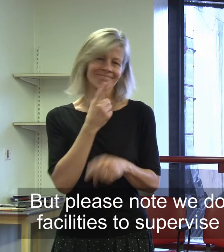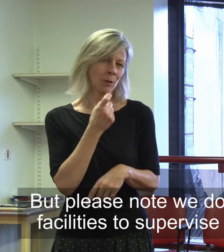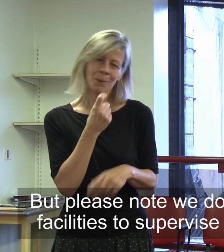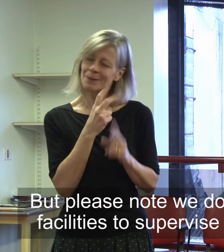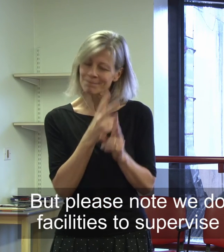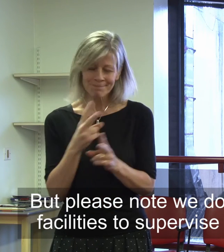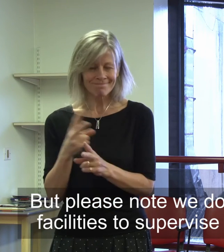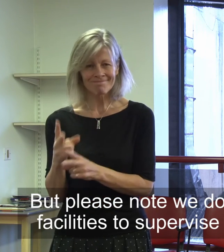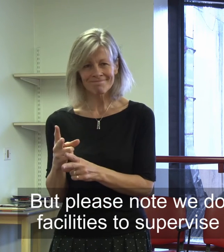supervise children.